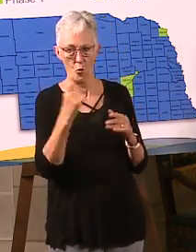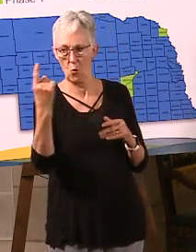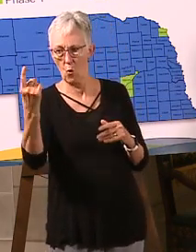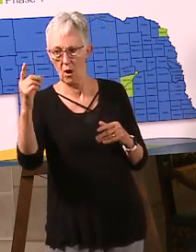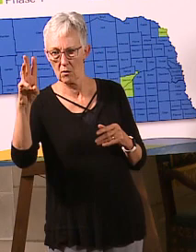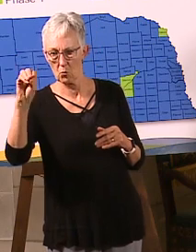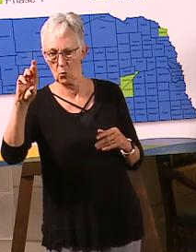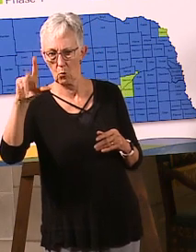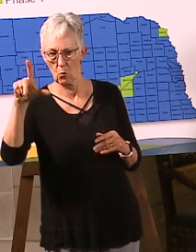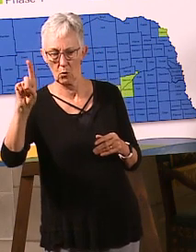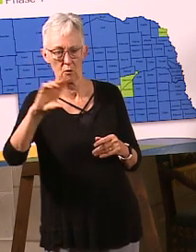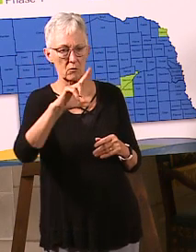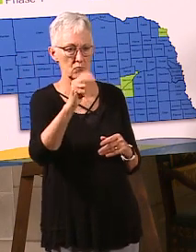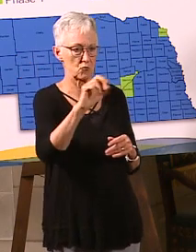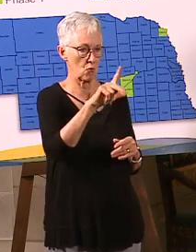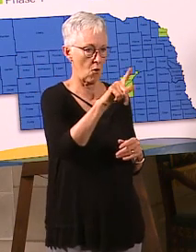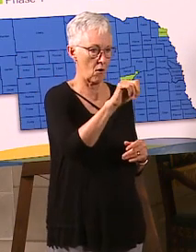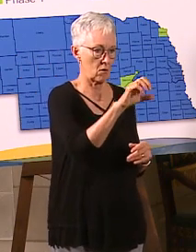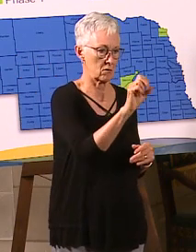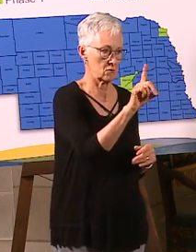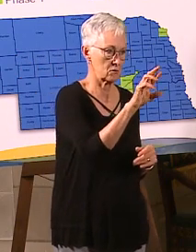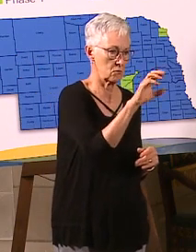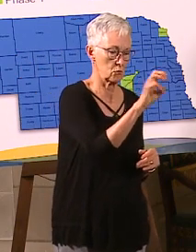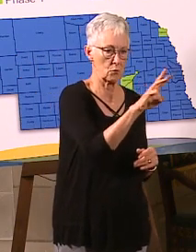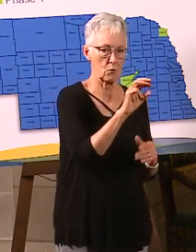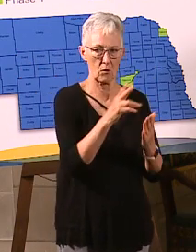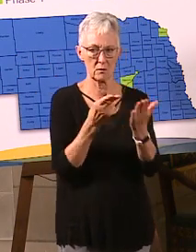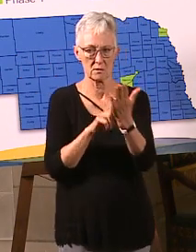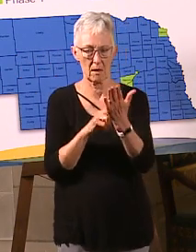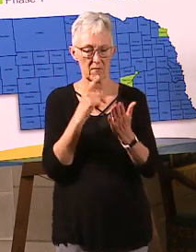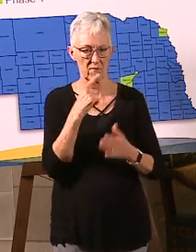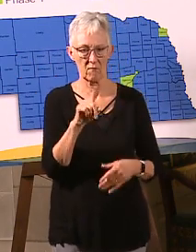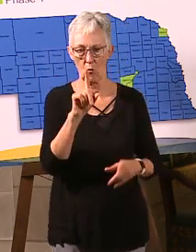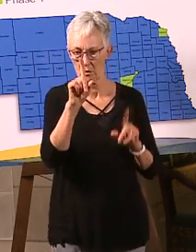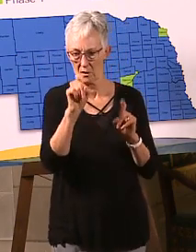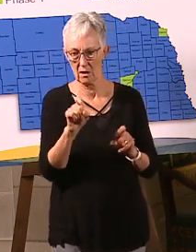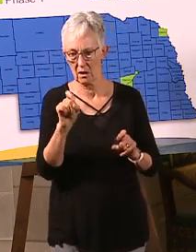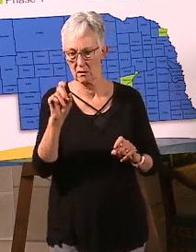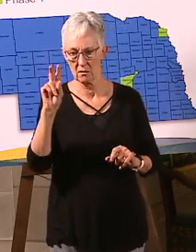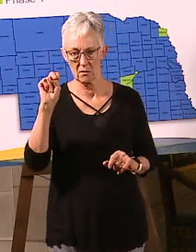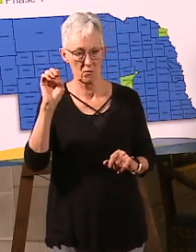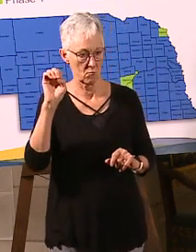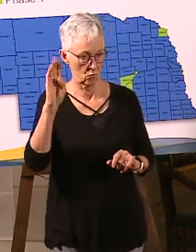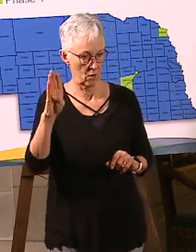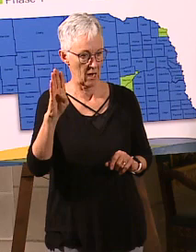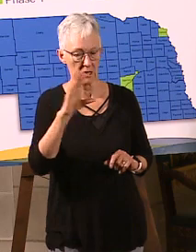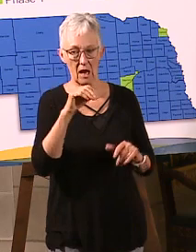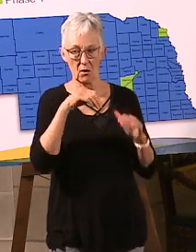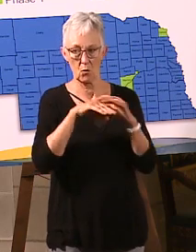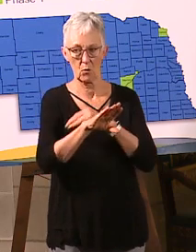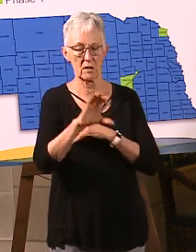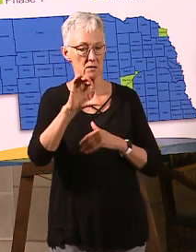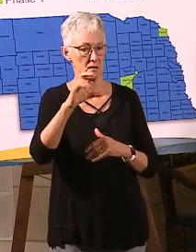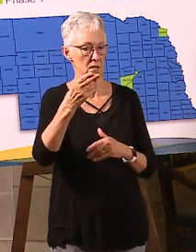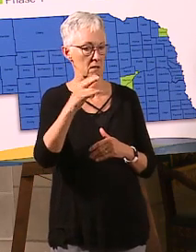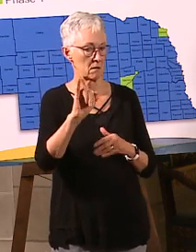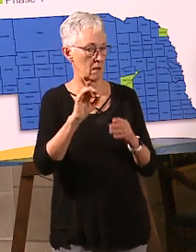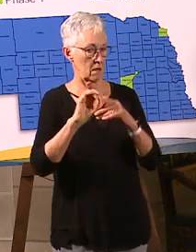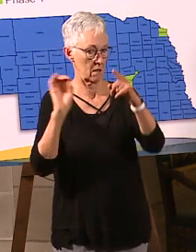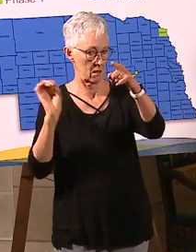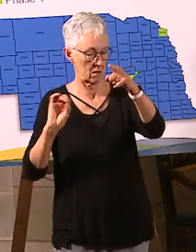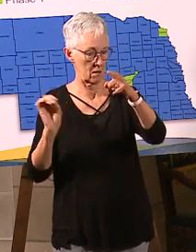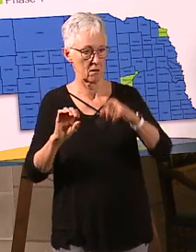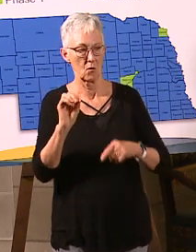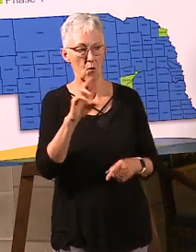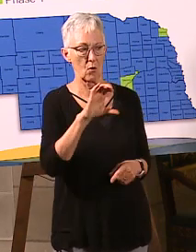Drew if you want, or you can sign up for Test Nebraska and do it at the CHI Health Center in Omaha, or you can go to CHI's